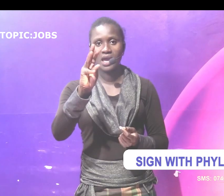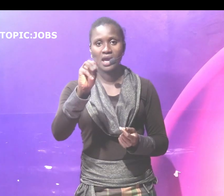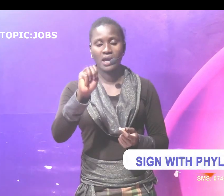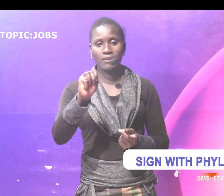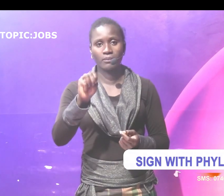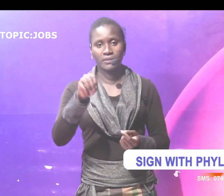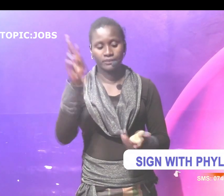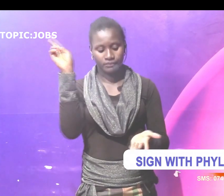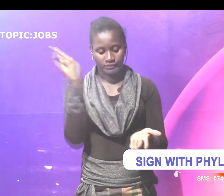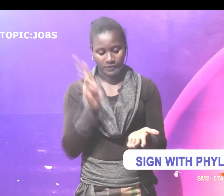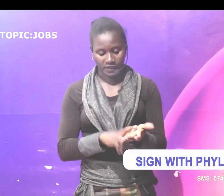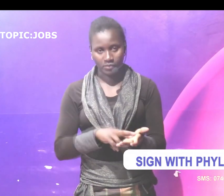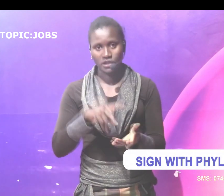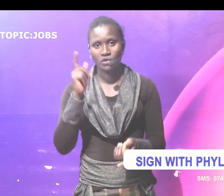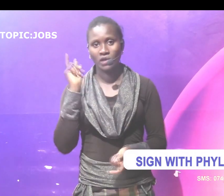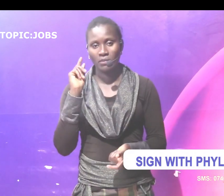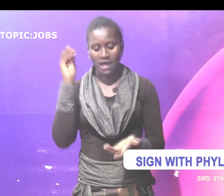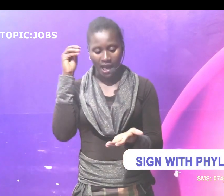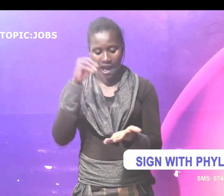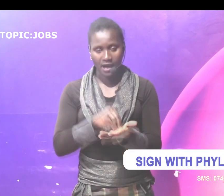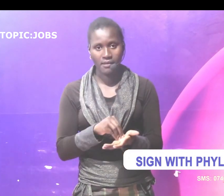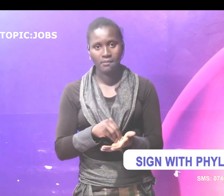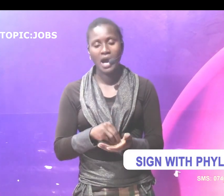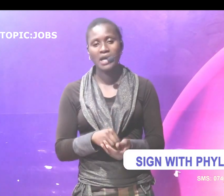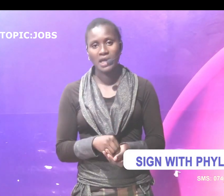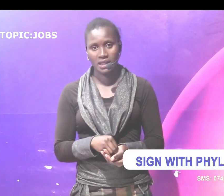T-E-A-M. Repeat, or let me come again.